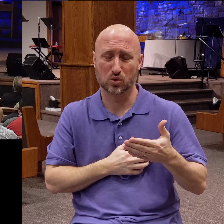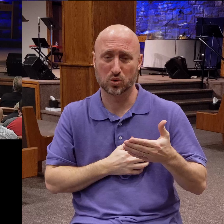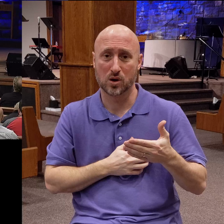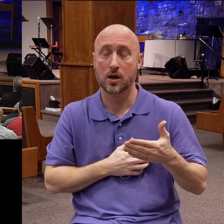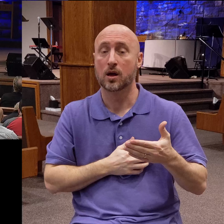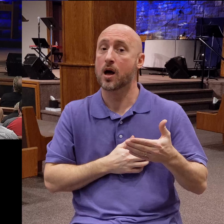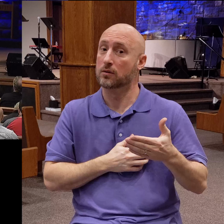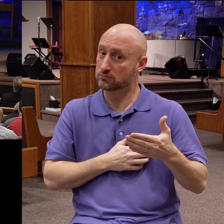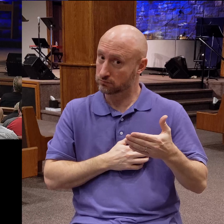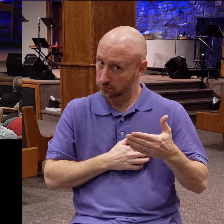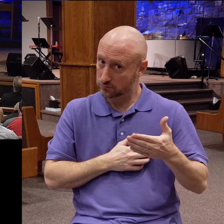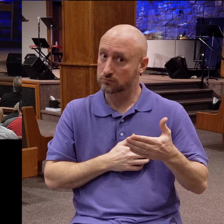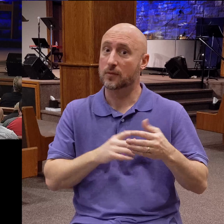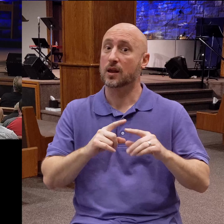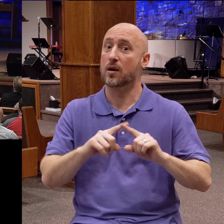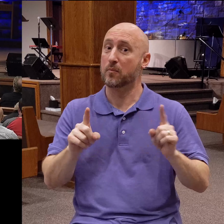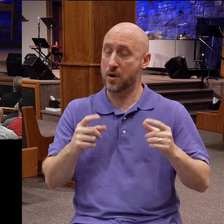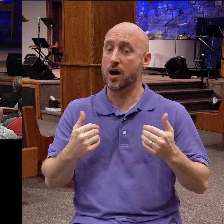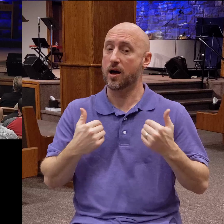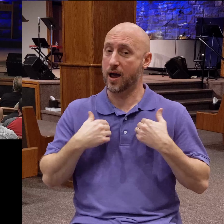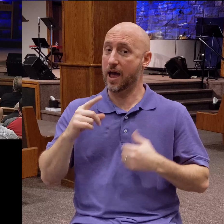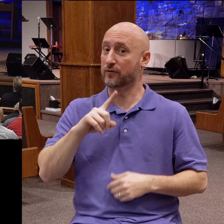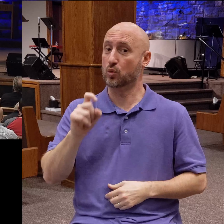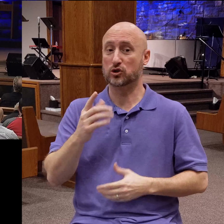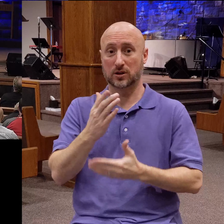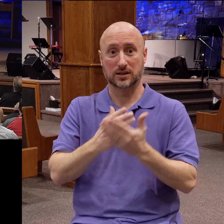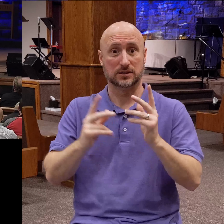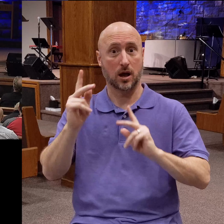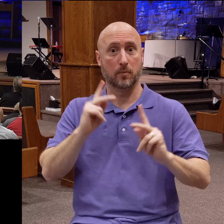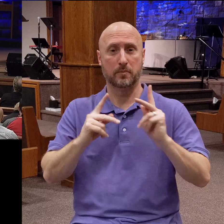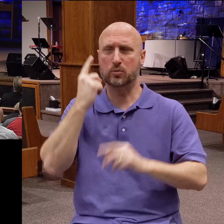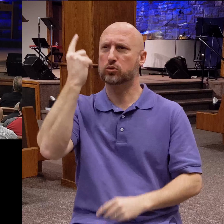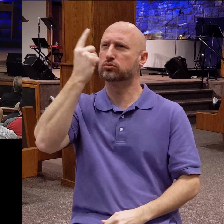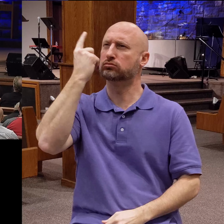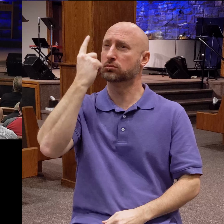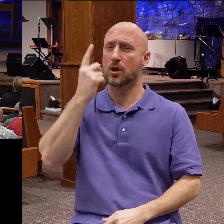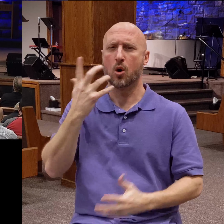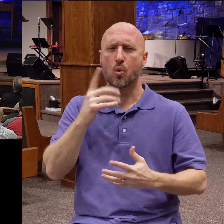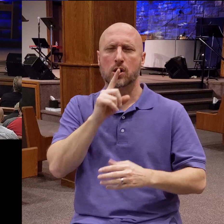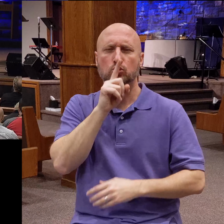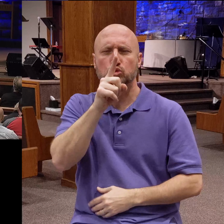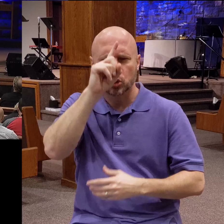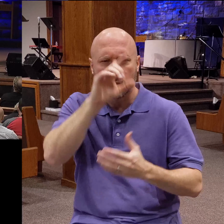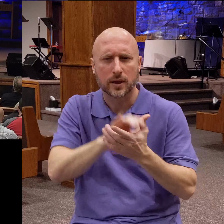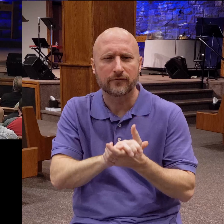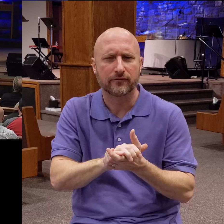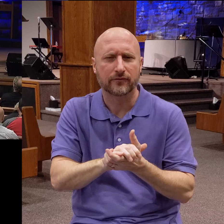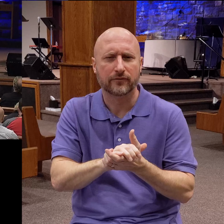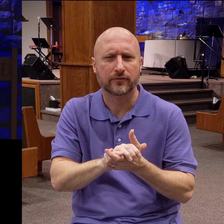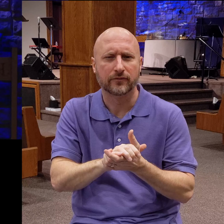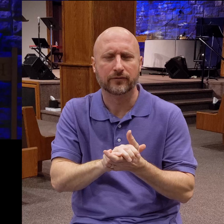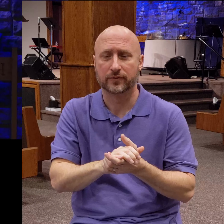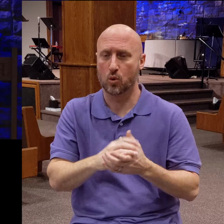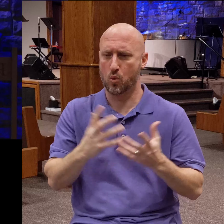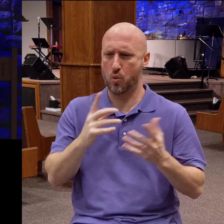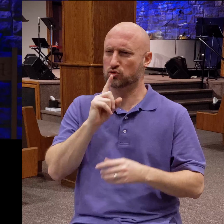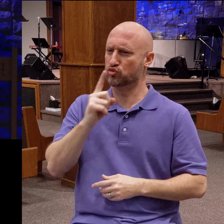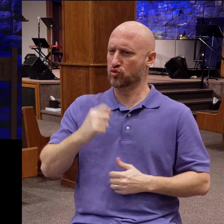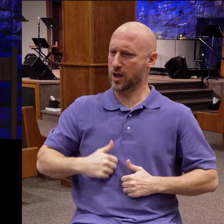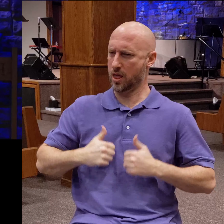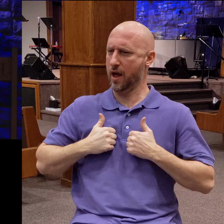But it raises the question for those who may be questioning, what is true belief and what